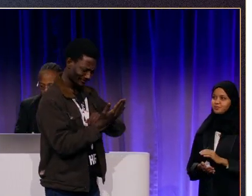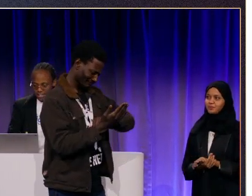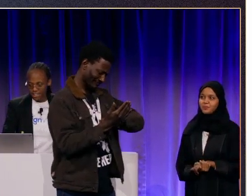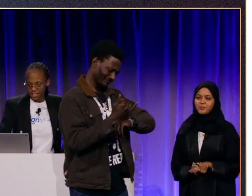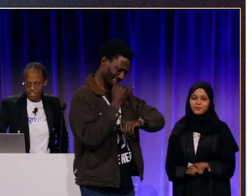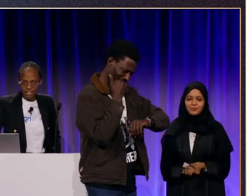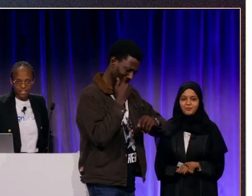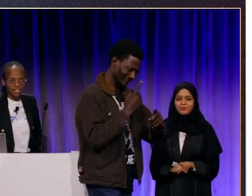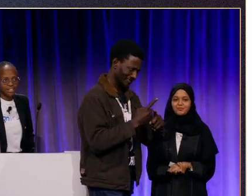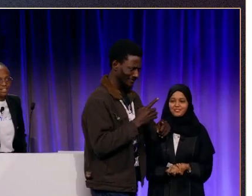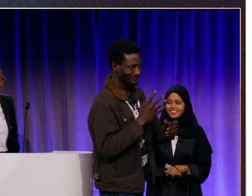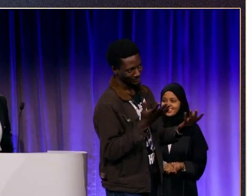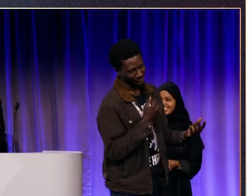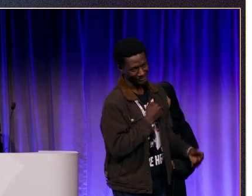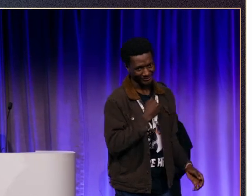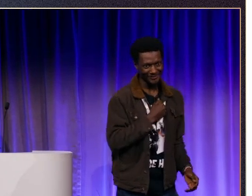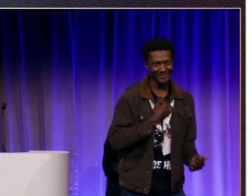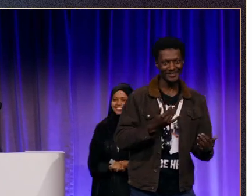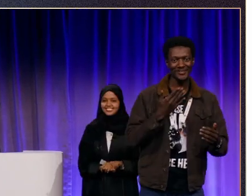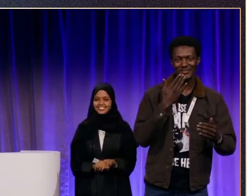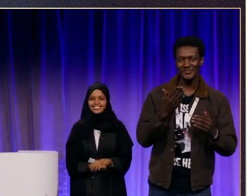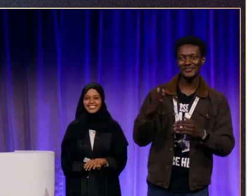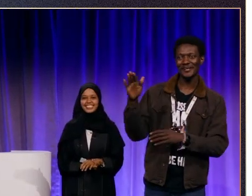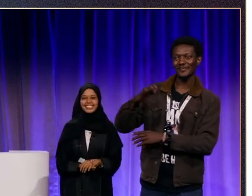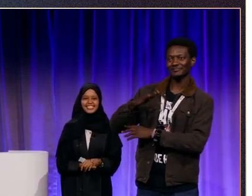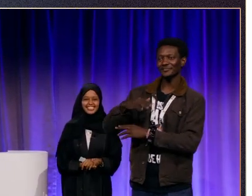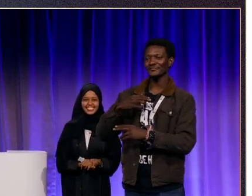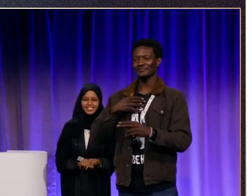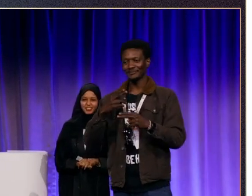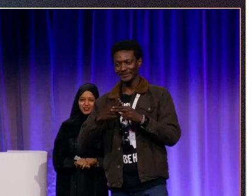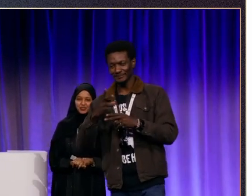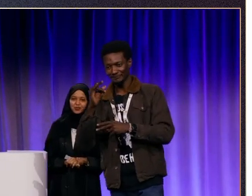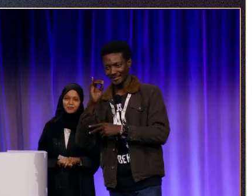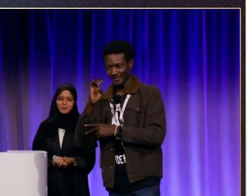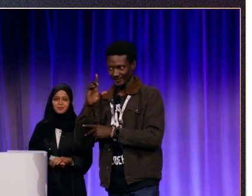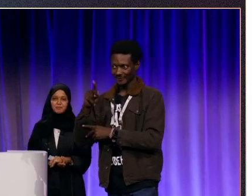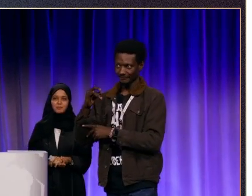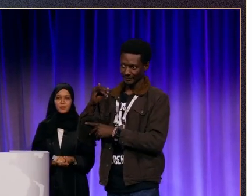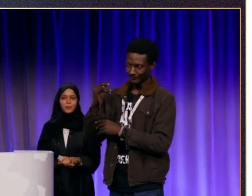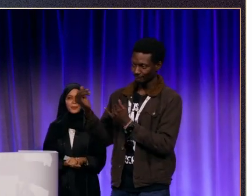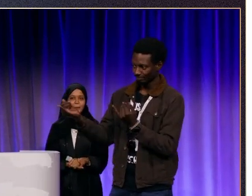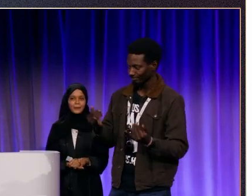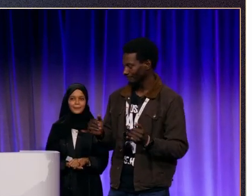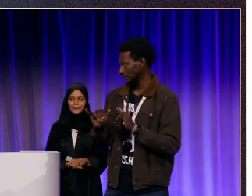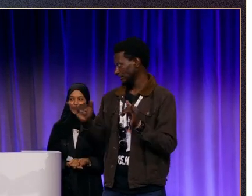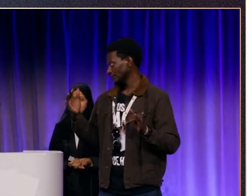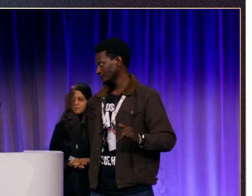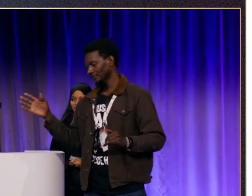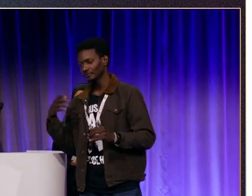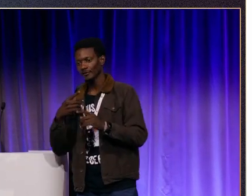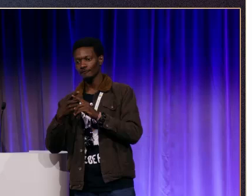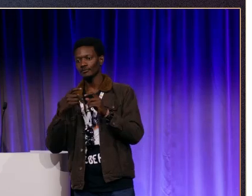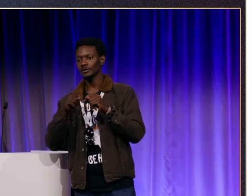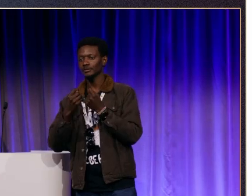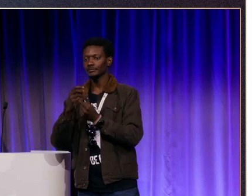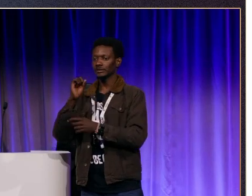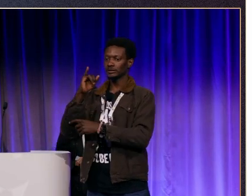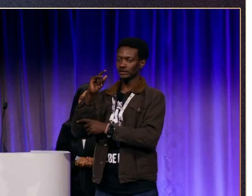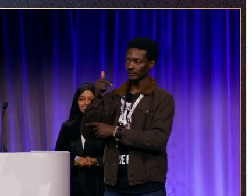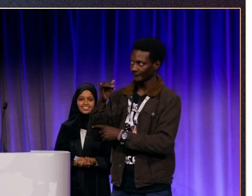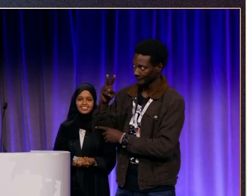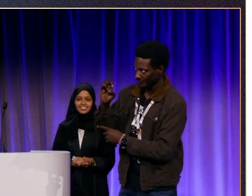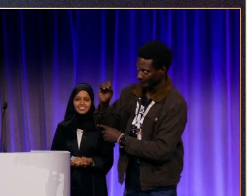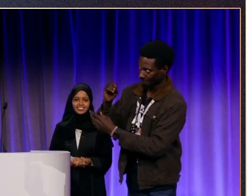Good morning, or I guess right now it's not morning, but good afternoon. My name is Daniel, and I'm here with